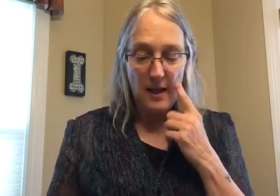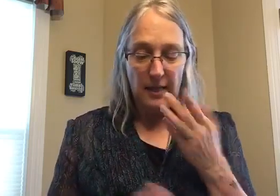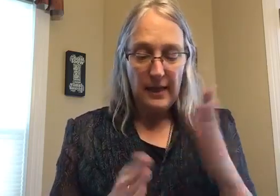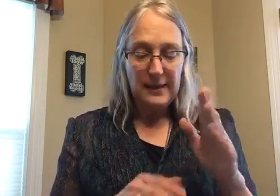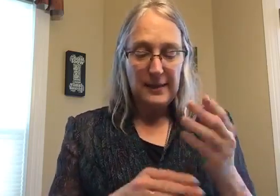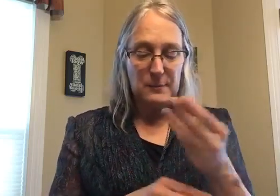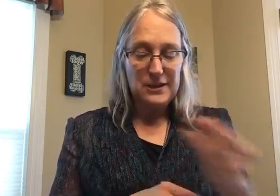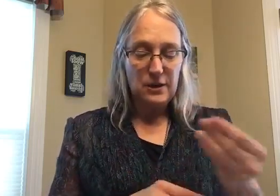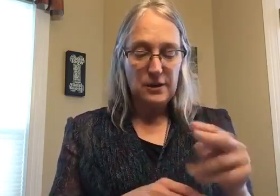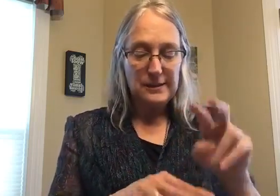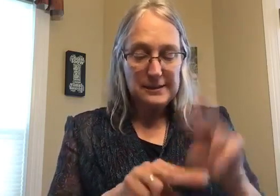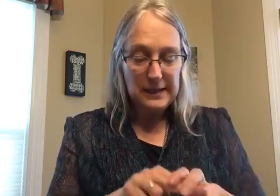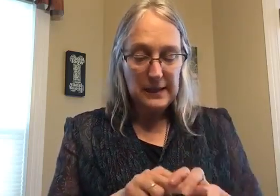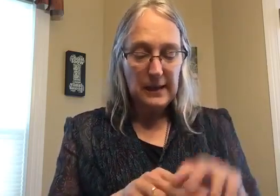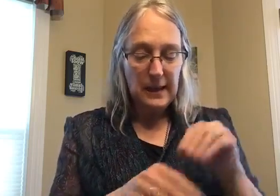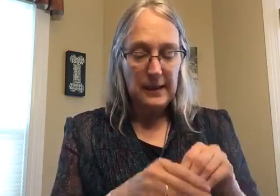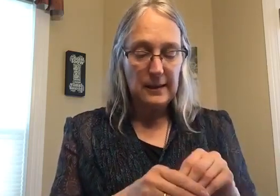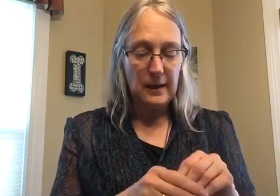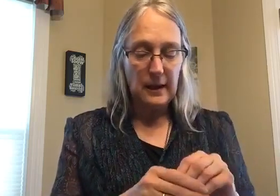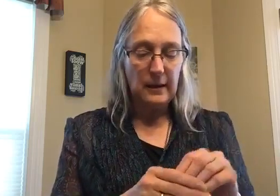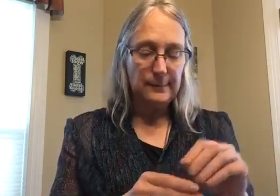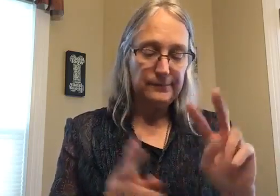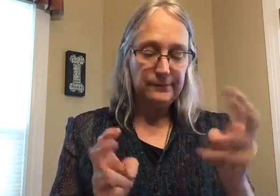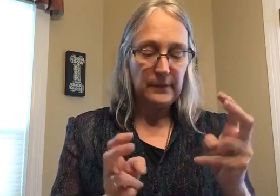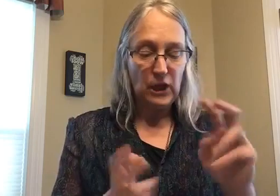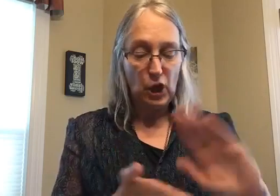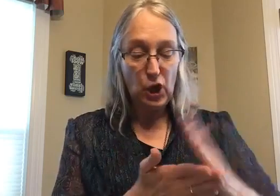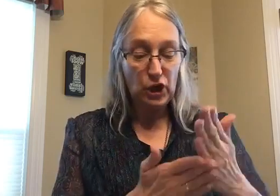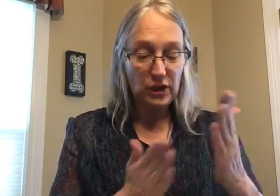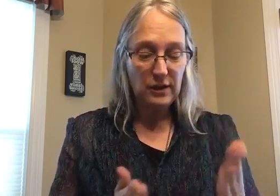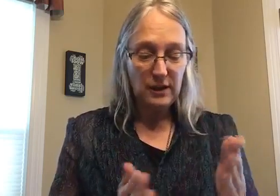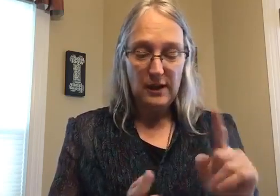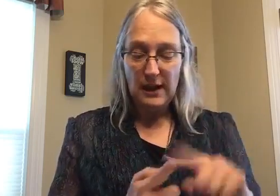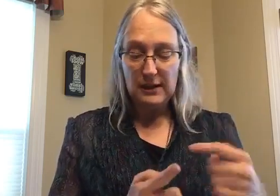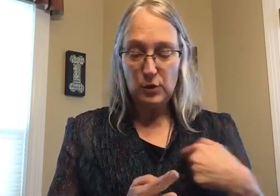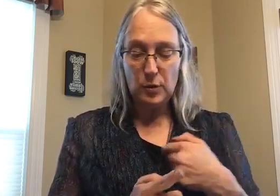let the material sit in the cooker until we're